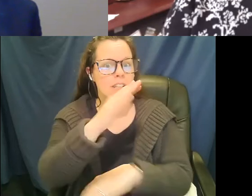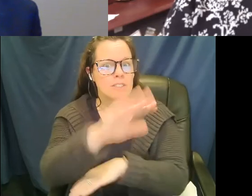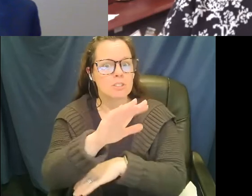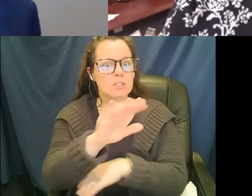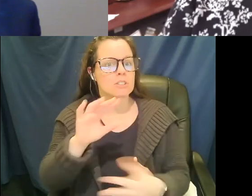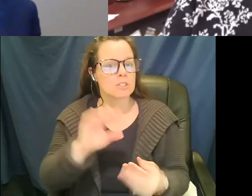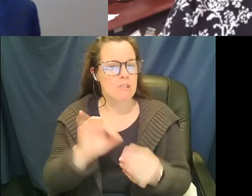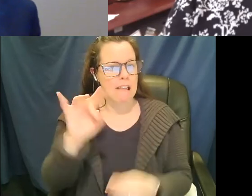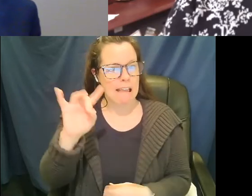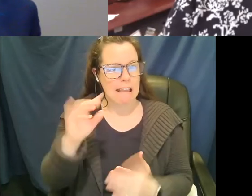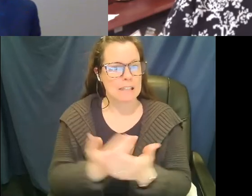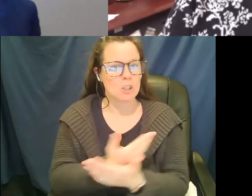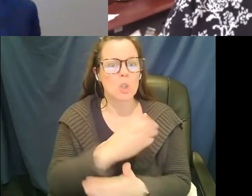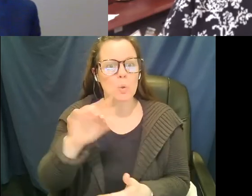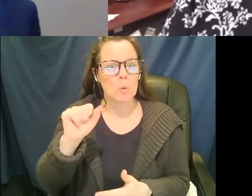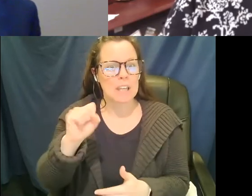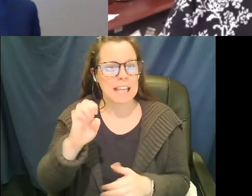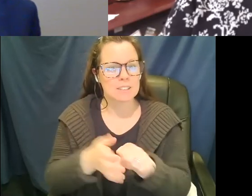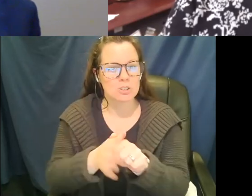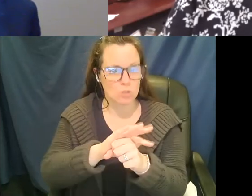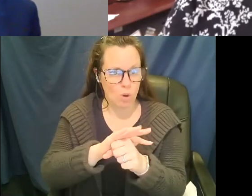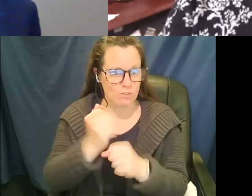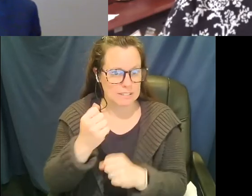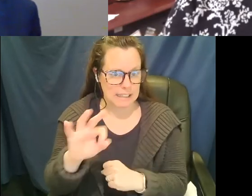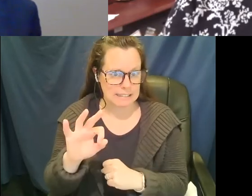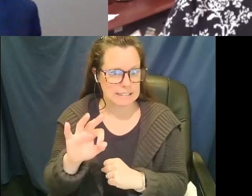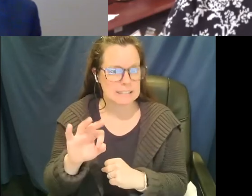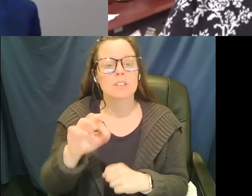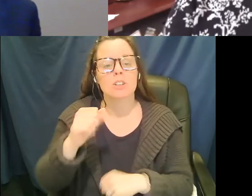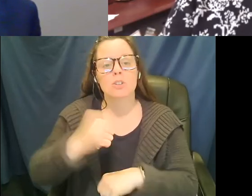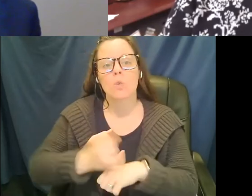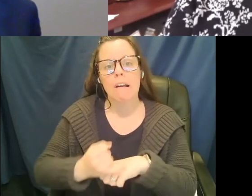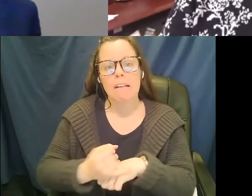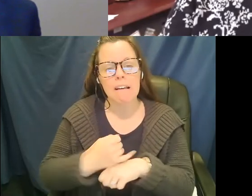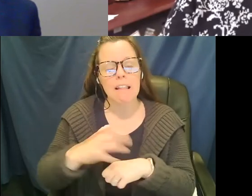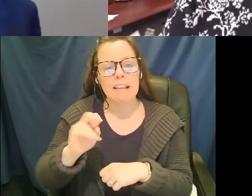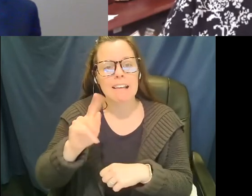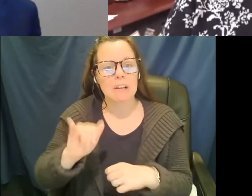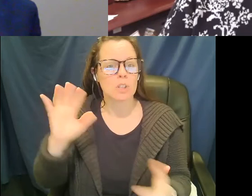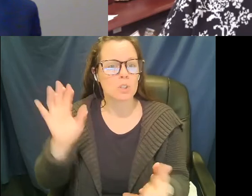new cases of COVID-19 in Rock Island County, bringing our total to